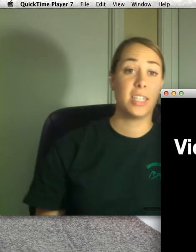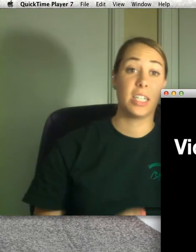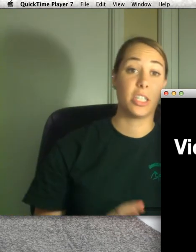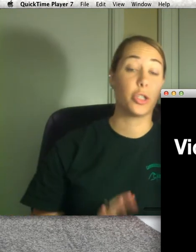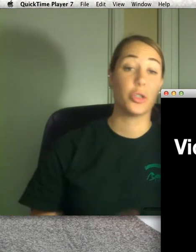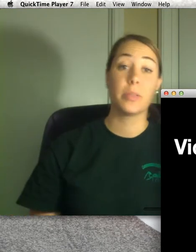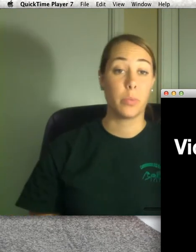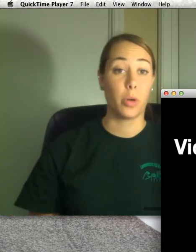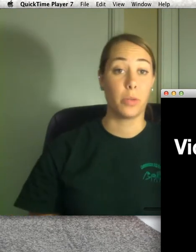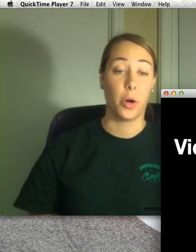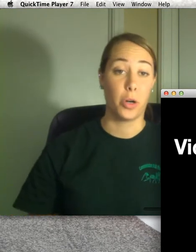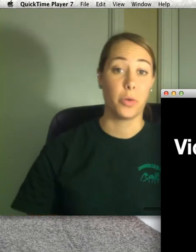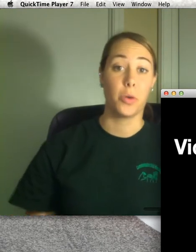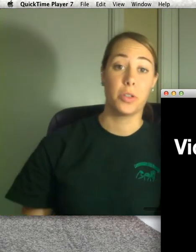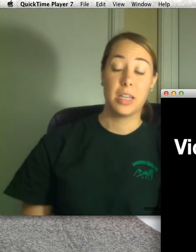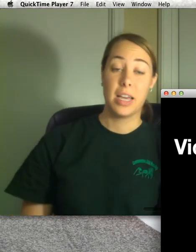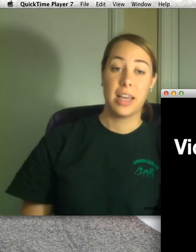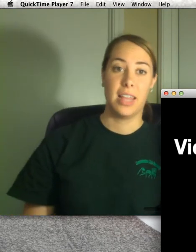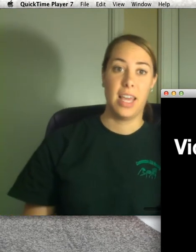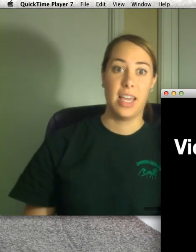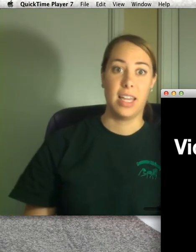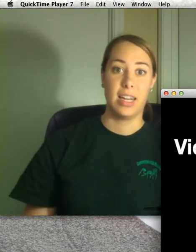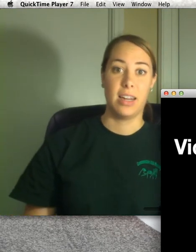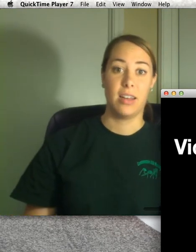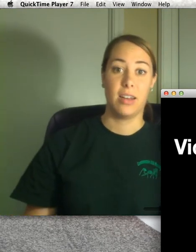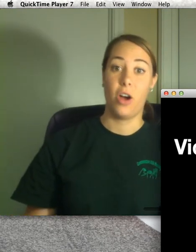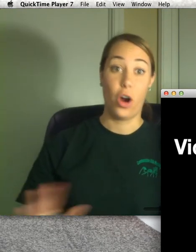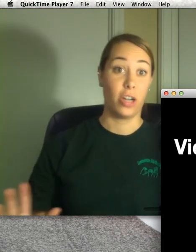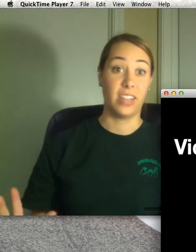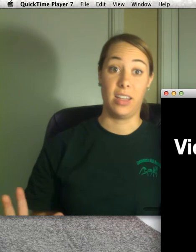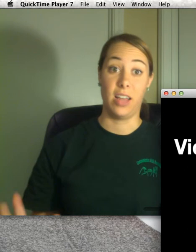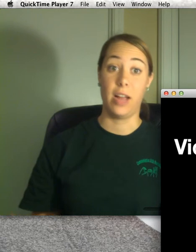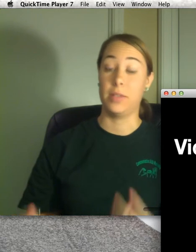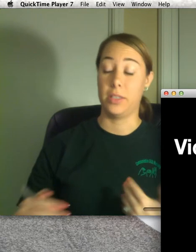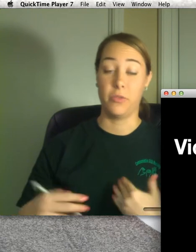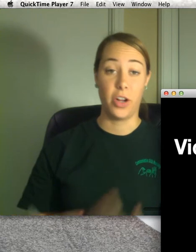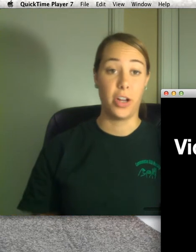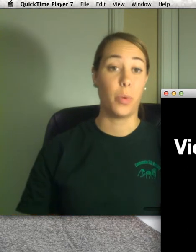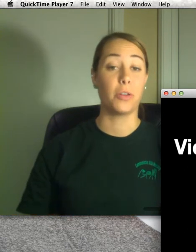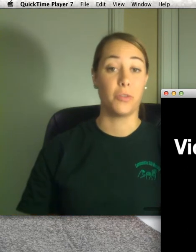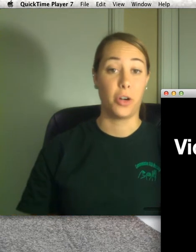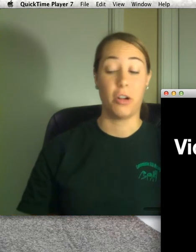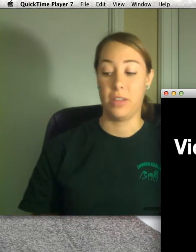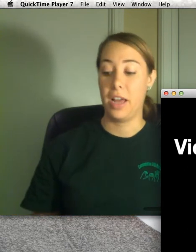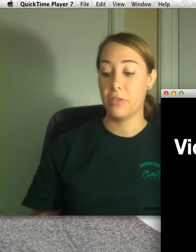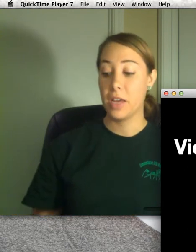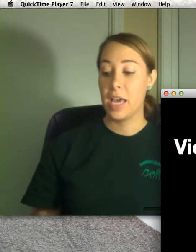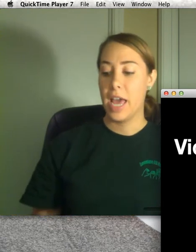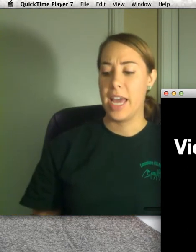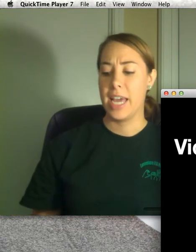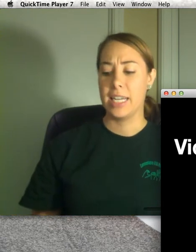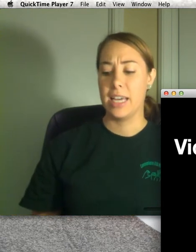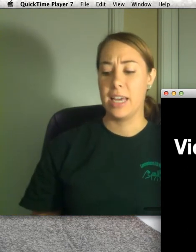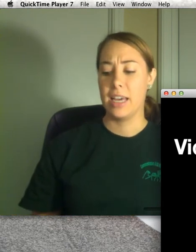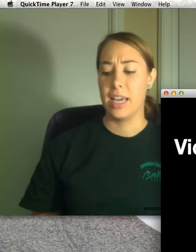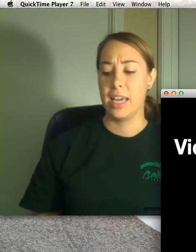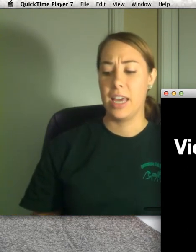hydrogen is an extremely important particle in our daily lives. It's very important for our life.